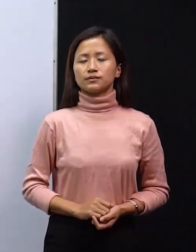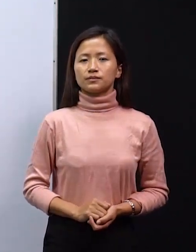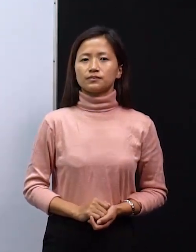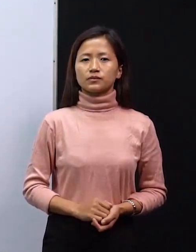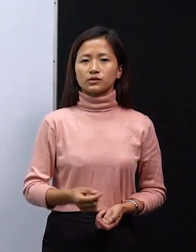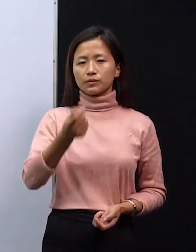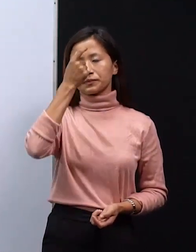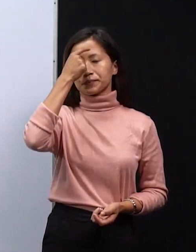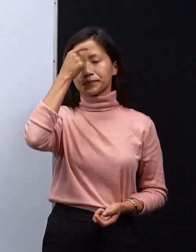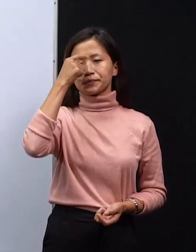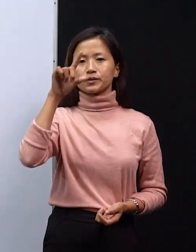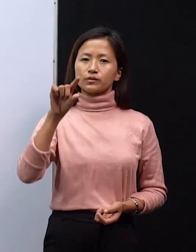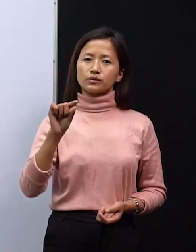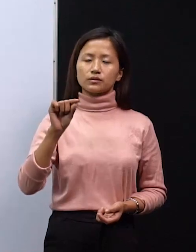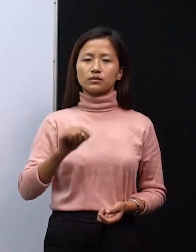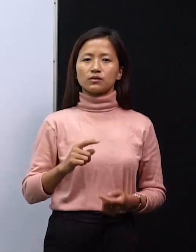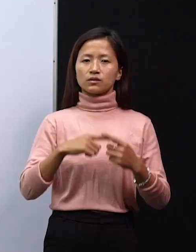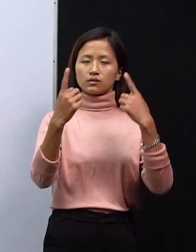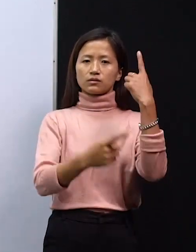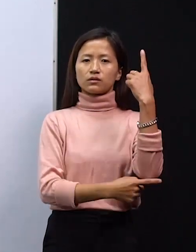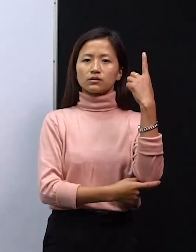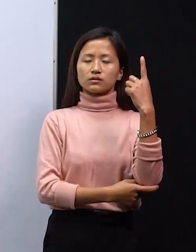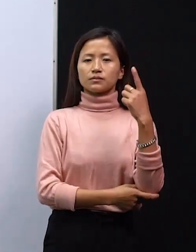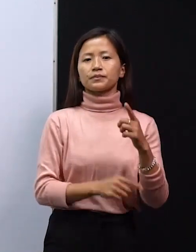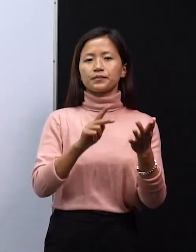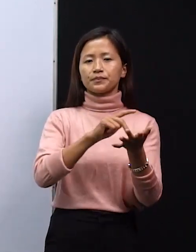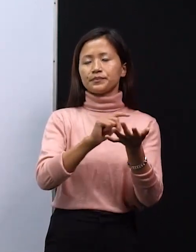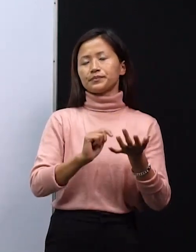this problem. And for the last part,